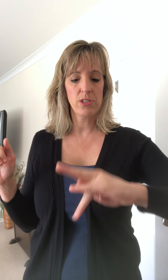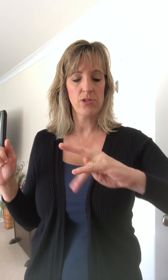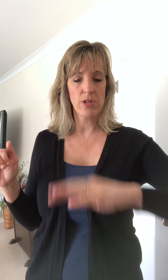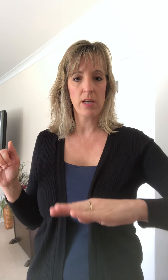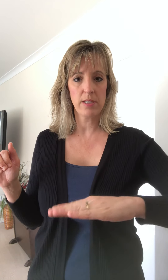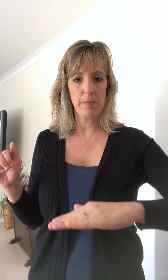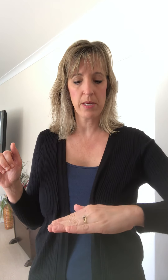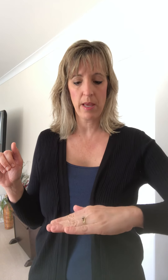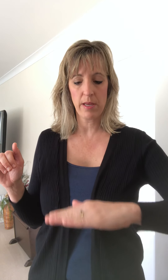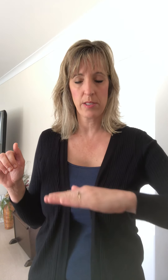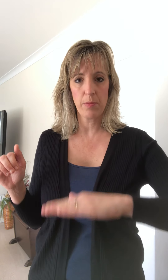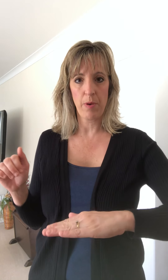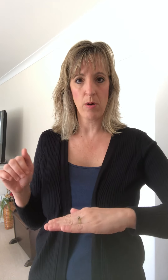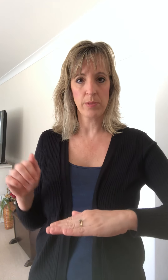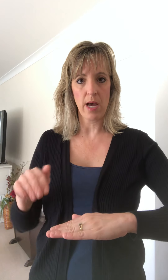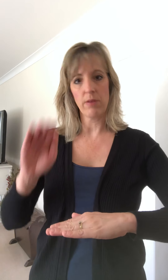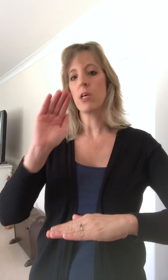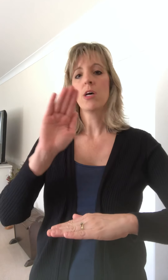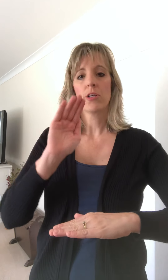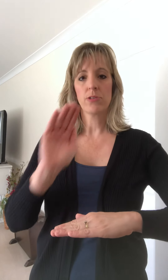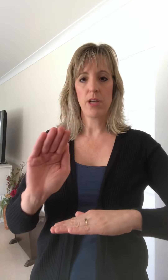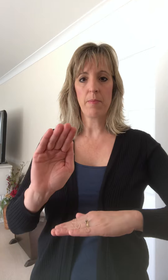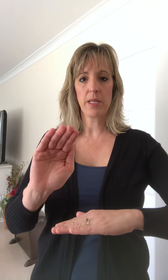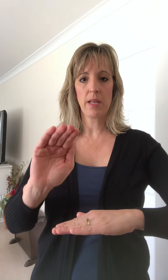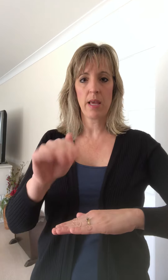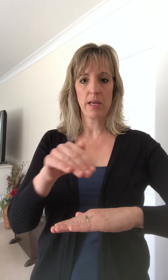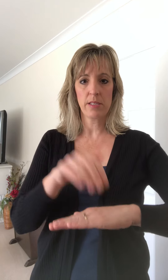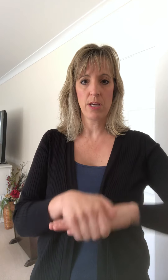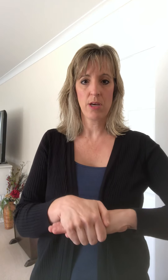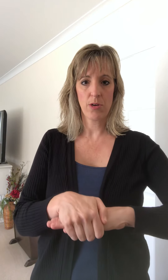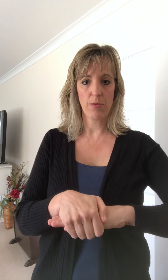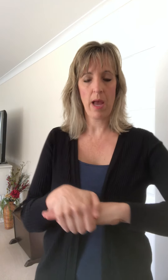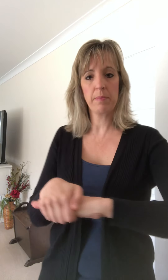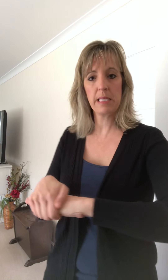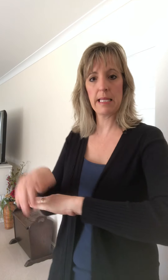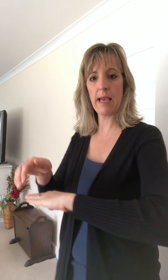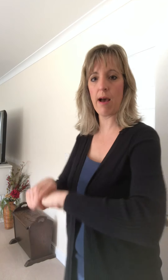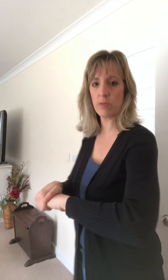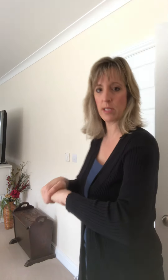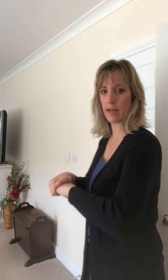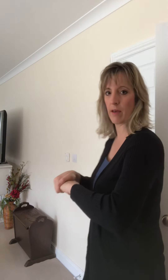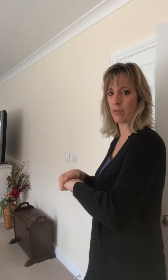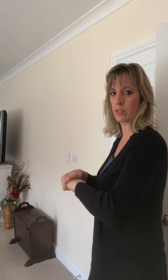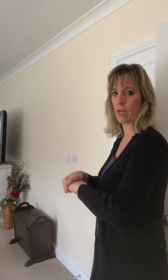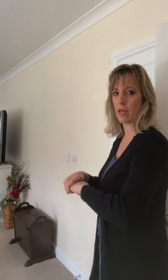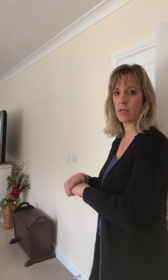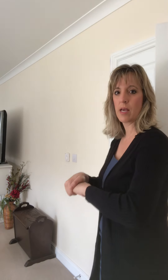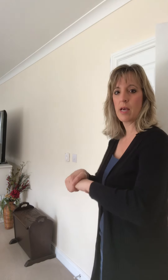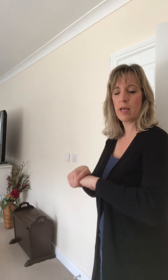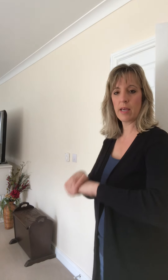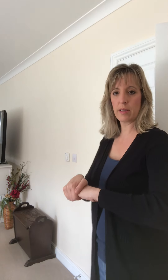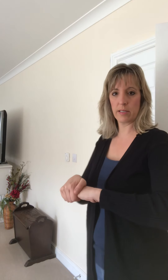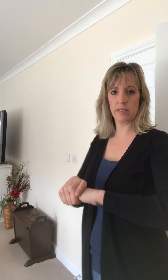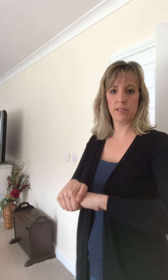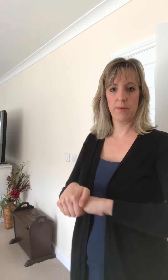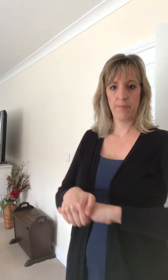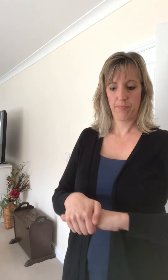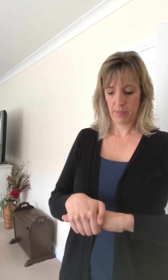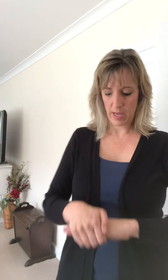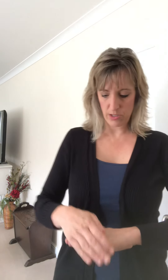your non-dominant hand, palm down. Your dominant hand grabs the outside of it, okay? England. And it's